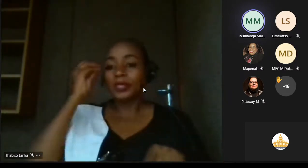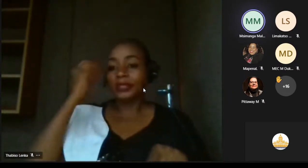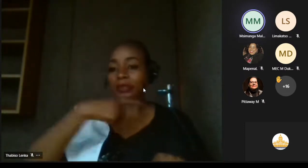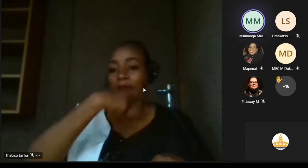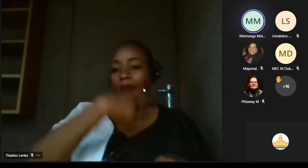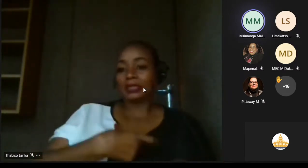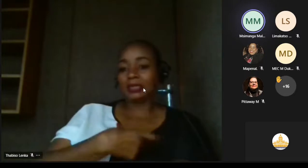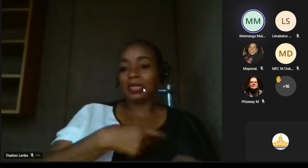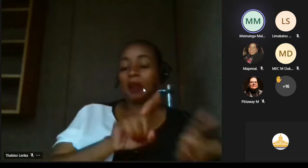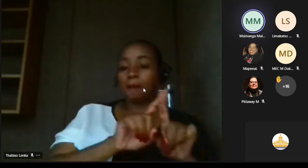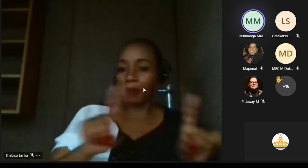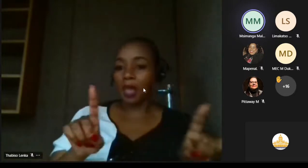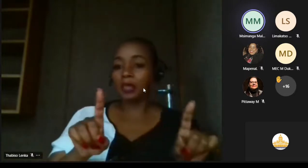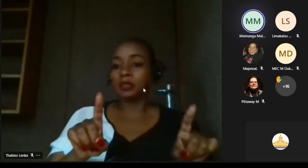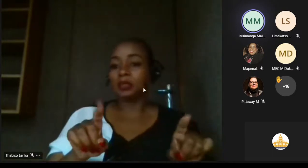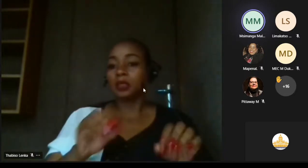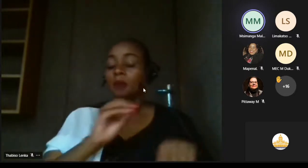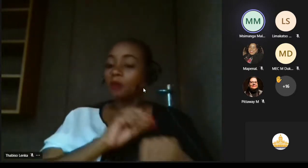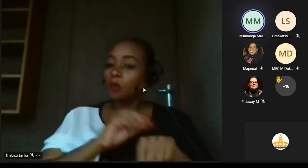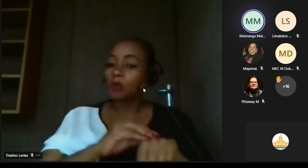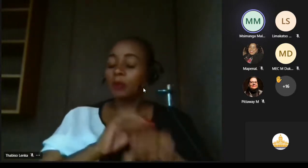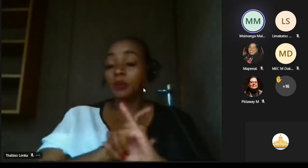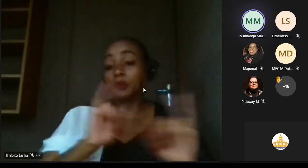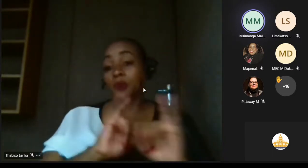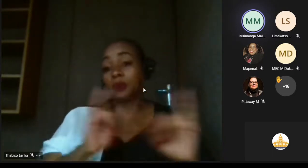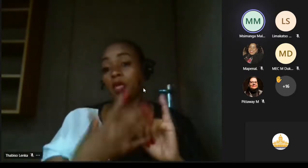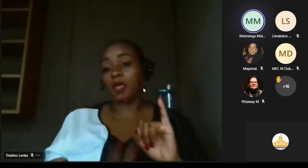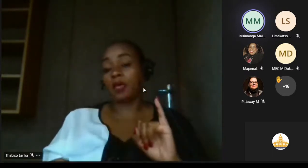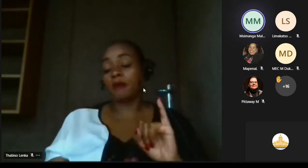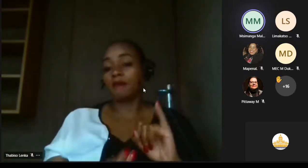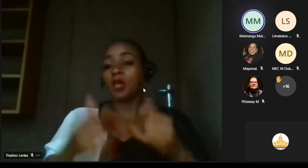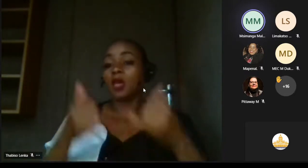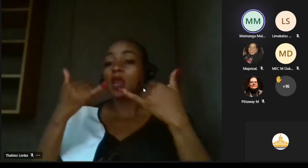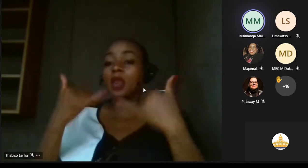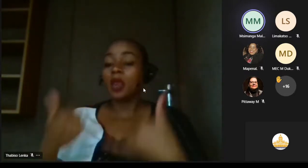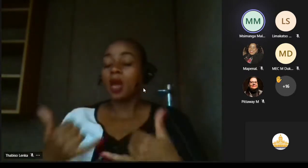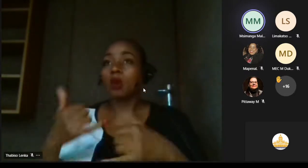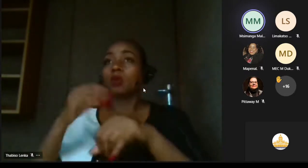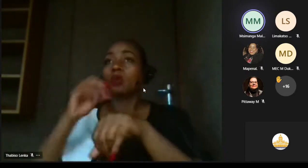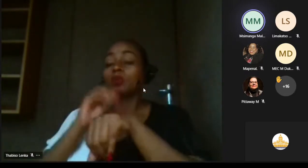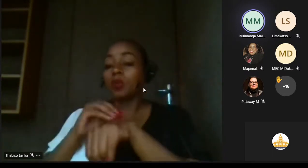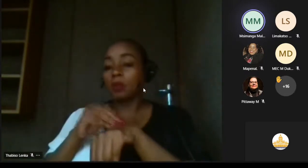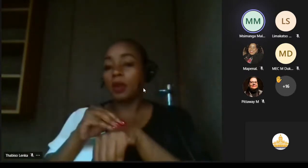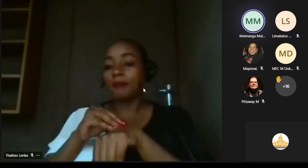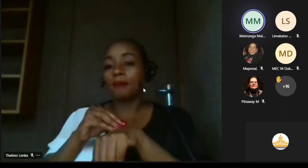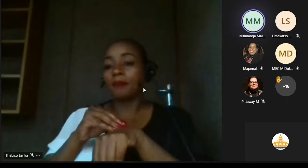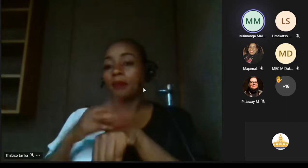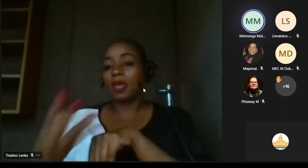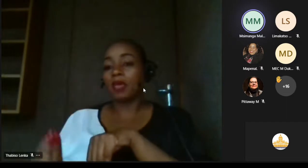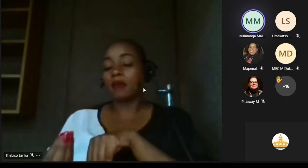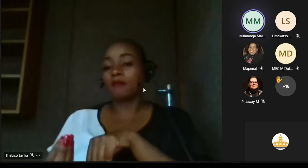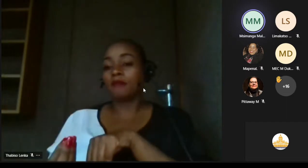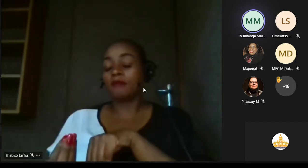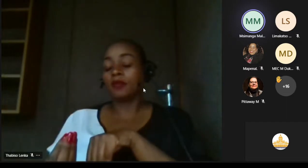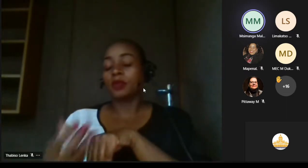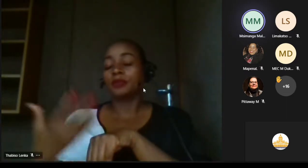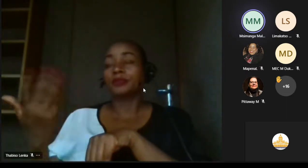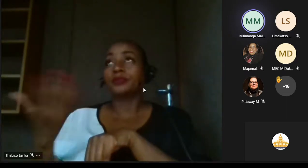but re na le mathata a tshabeileng ga o thola o check-a ntse re na le mathata ona jwale a ko nthong